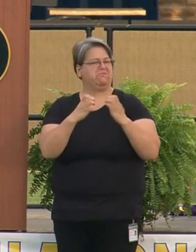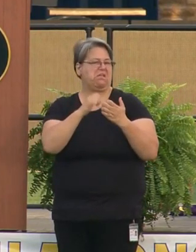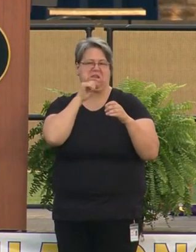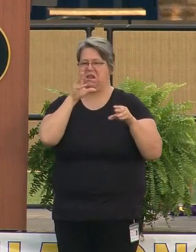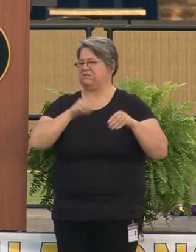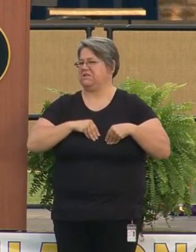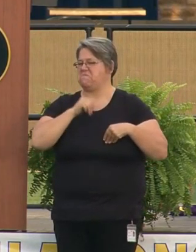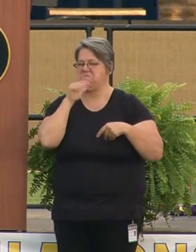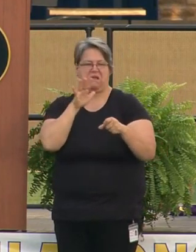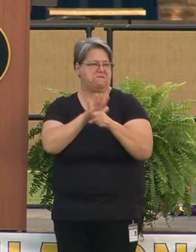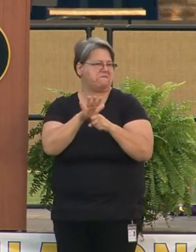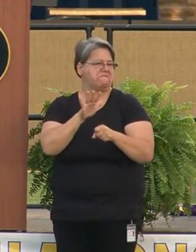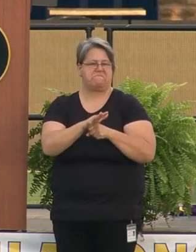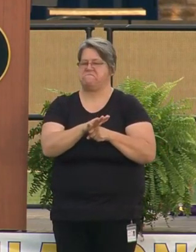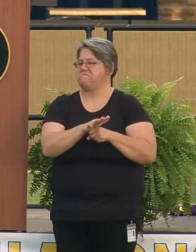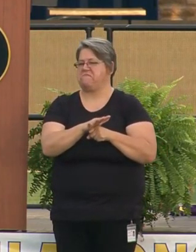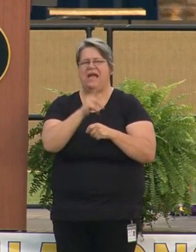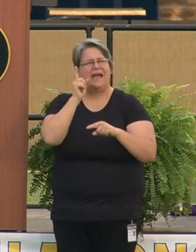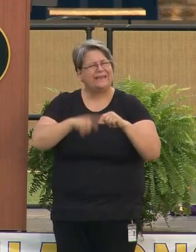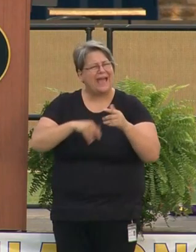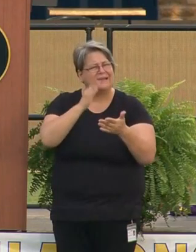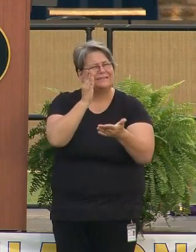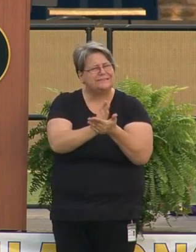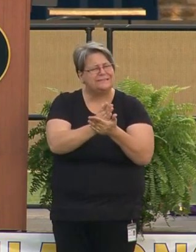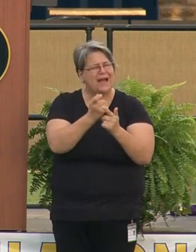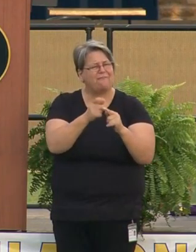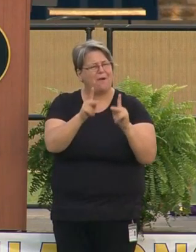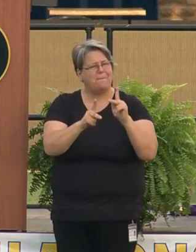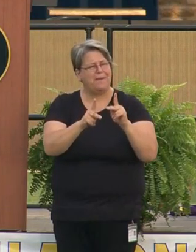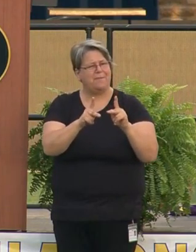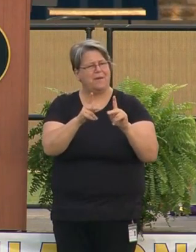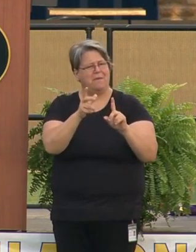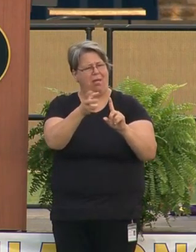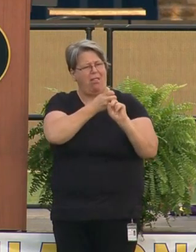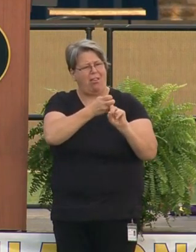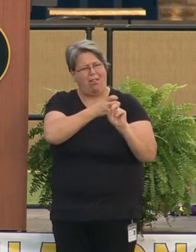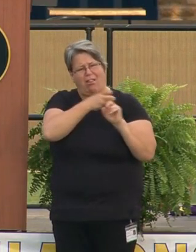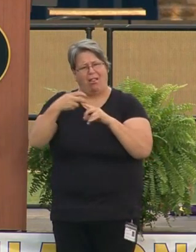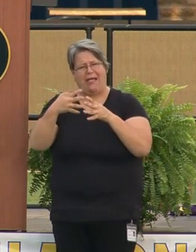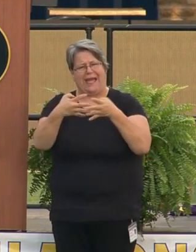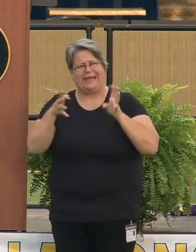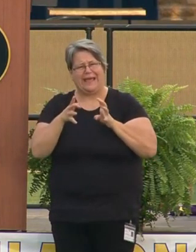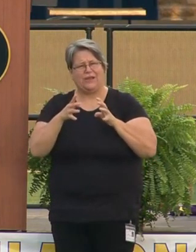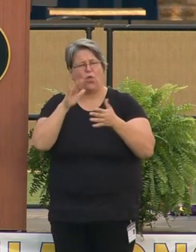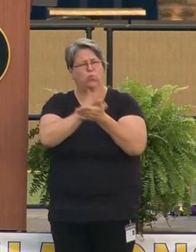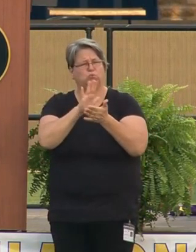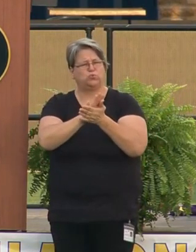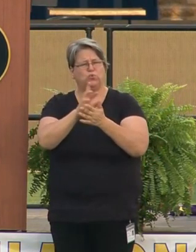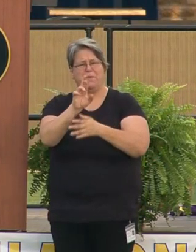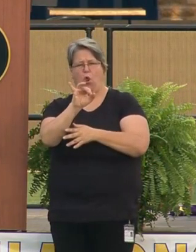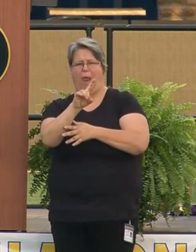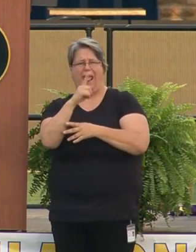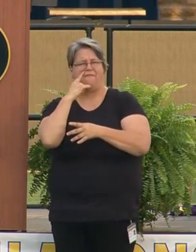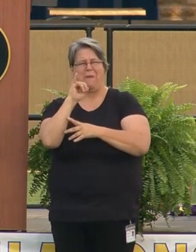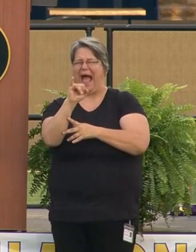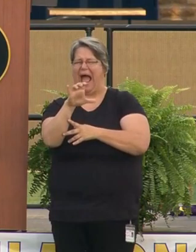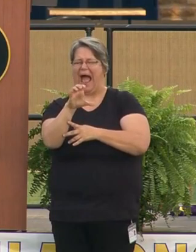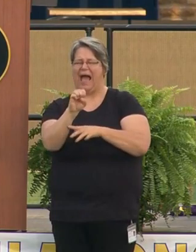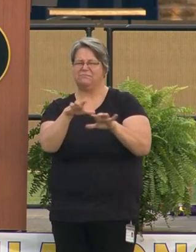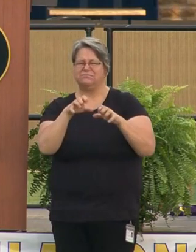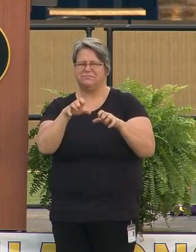is not enough. We can't stop when kids were in cages and our schools were being raided. We said it is not enough when our world is warming